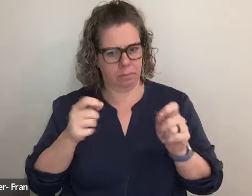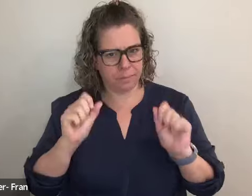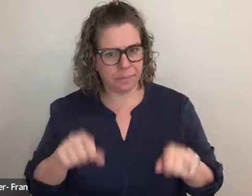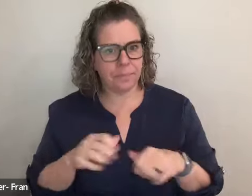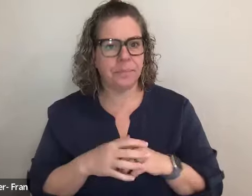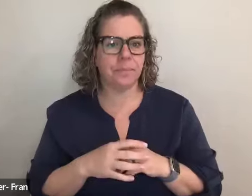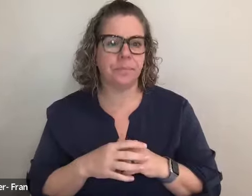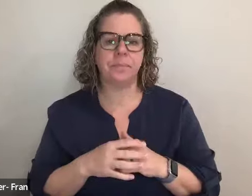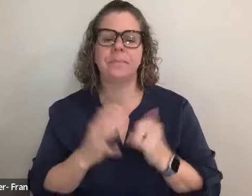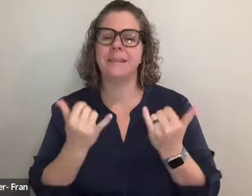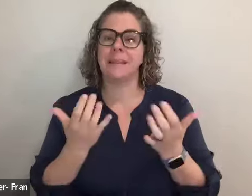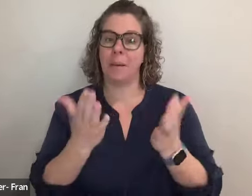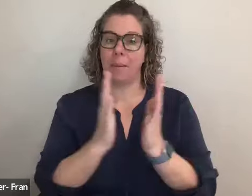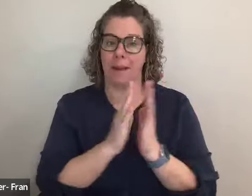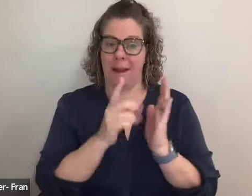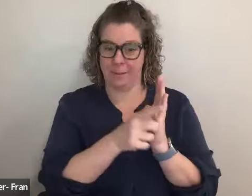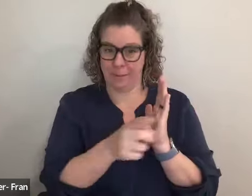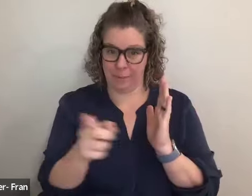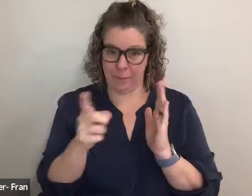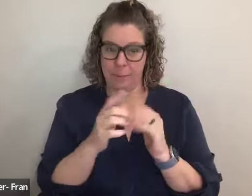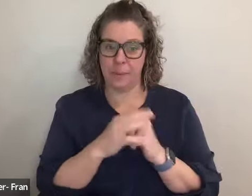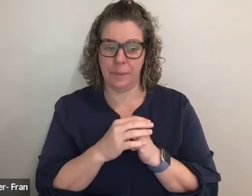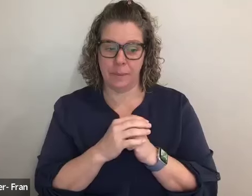And so now I invite you to,